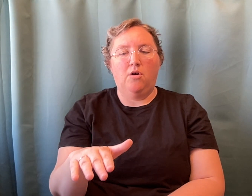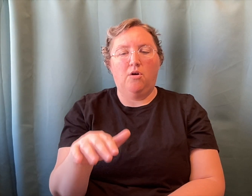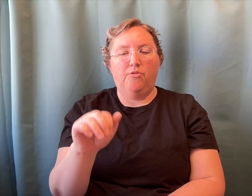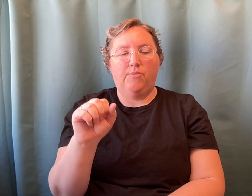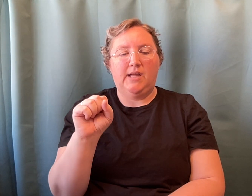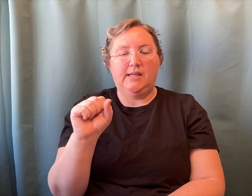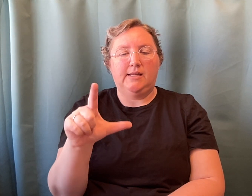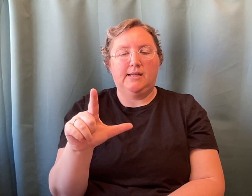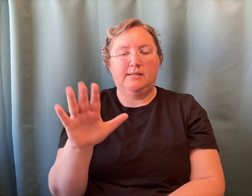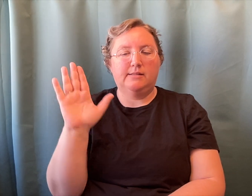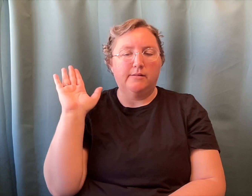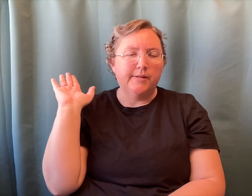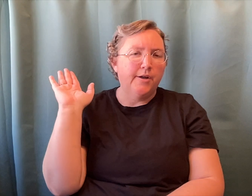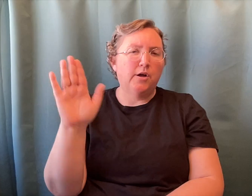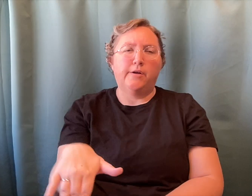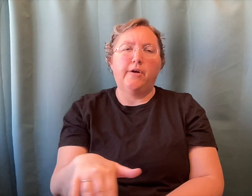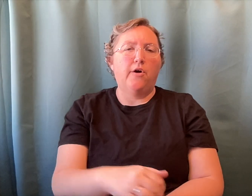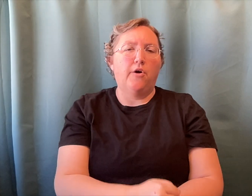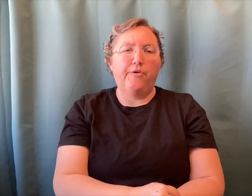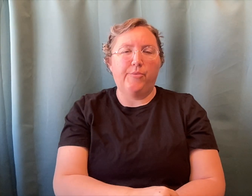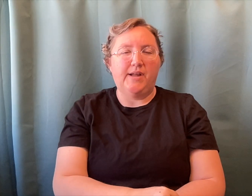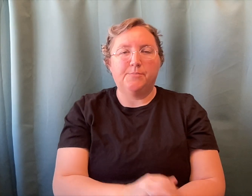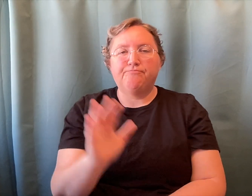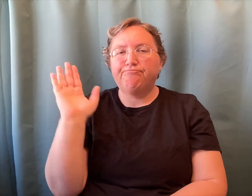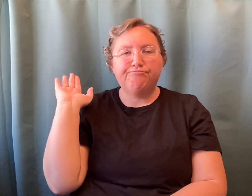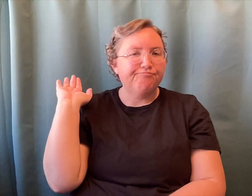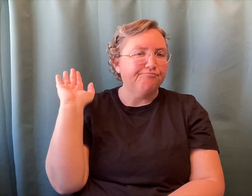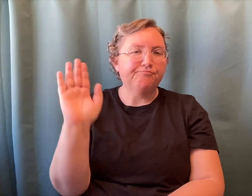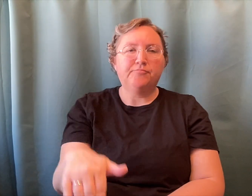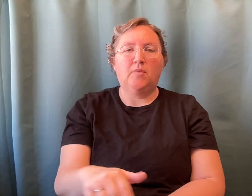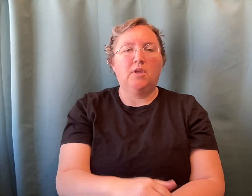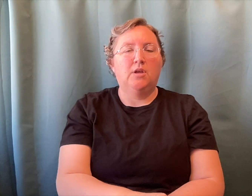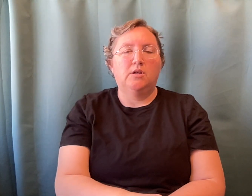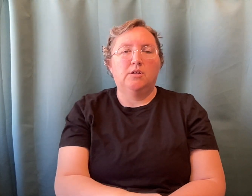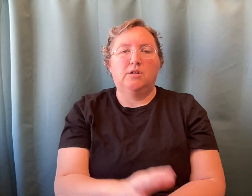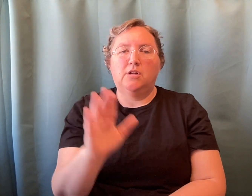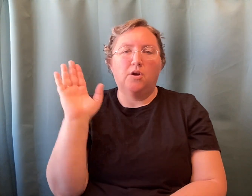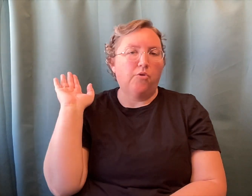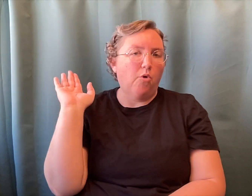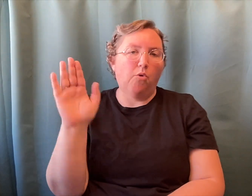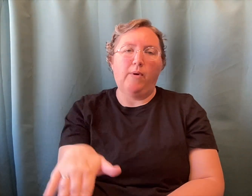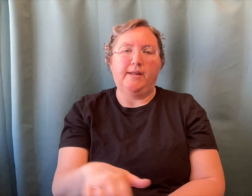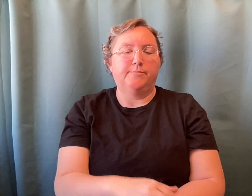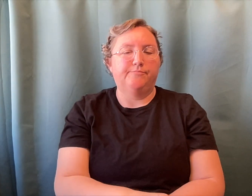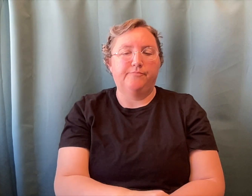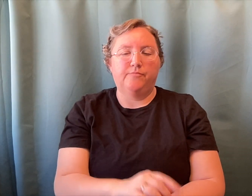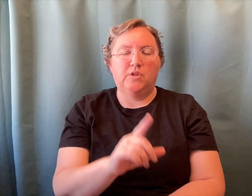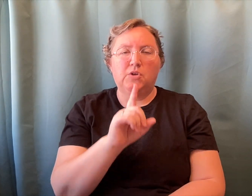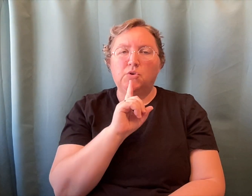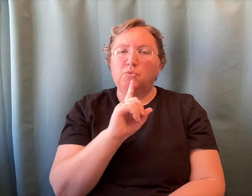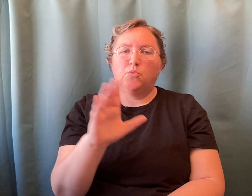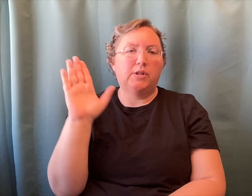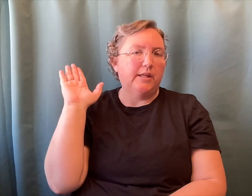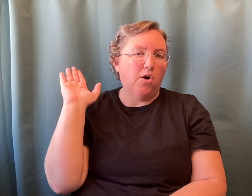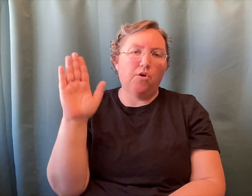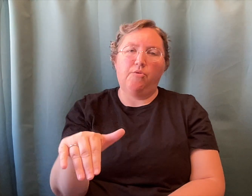all the way ASL, all the way. Gonna go the whole way, really all the way